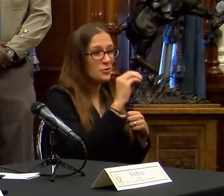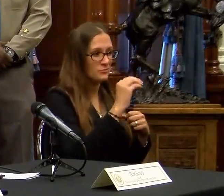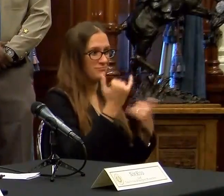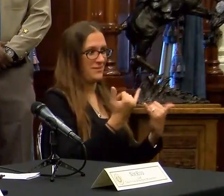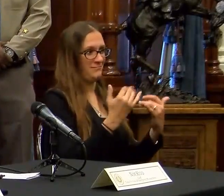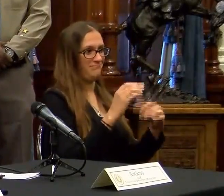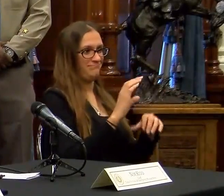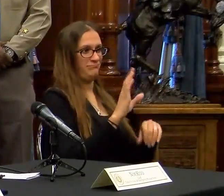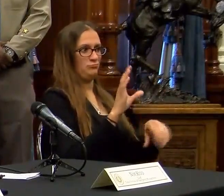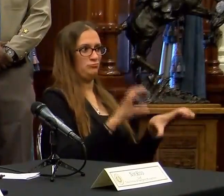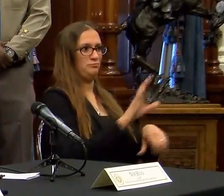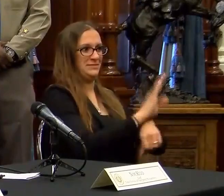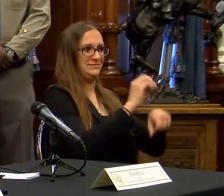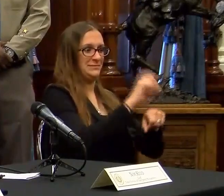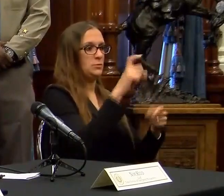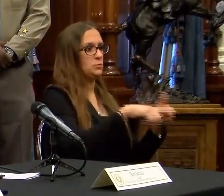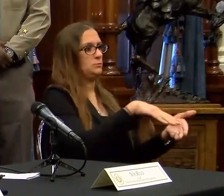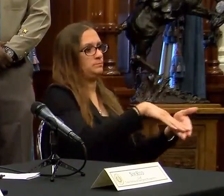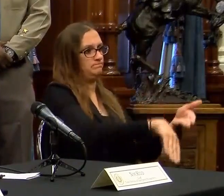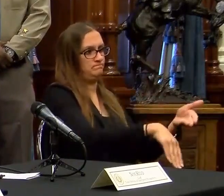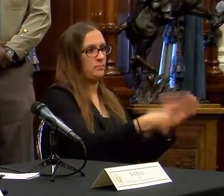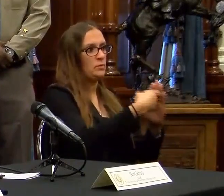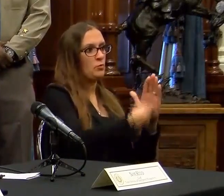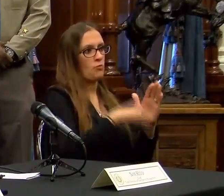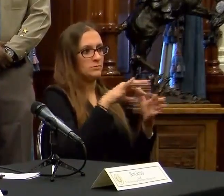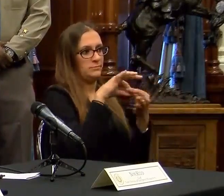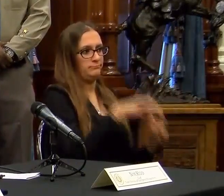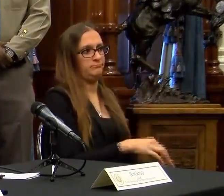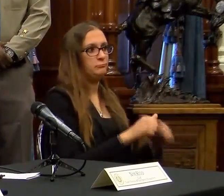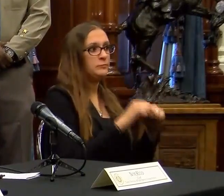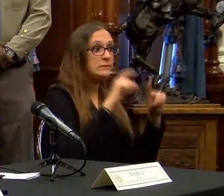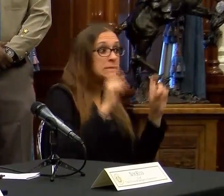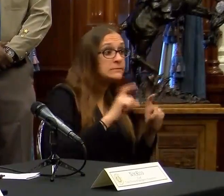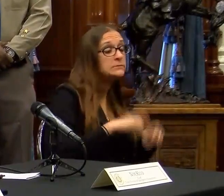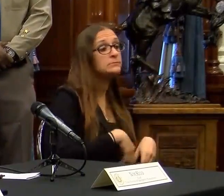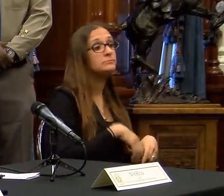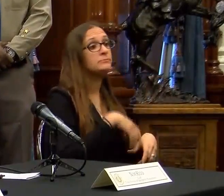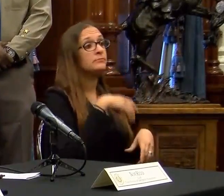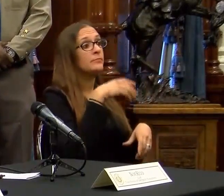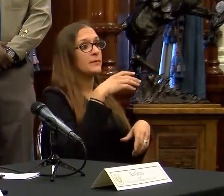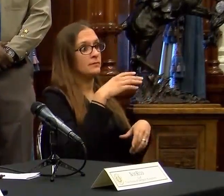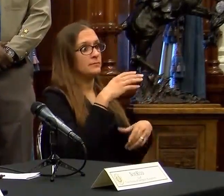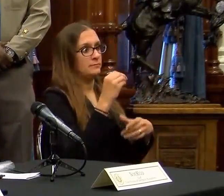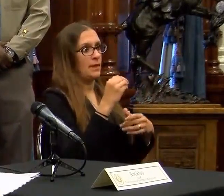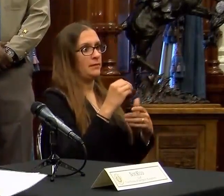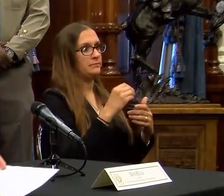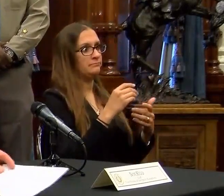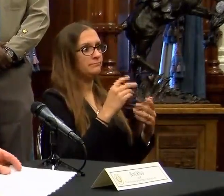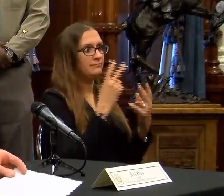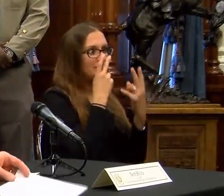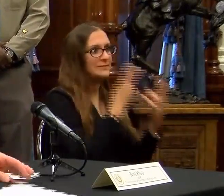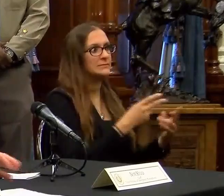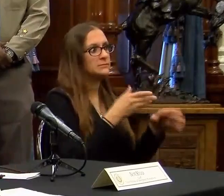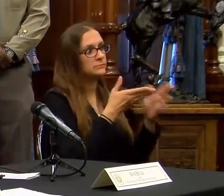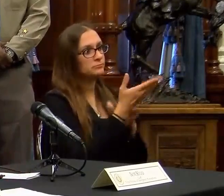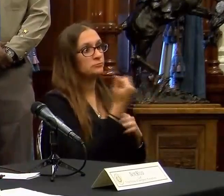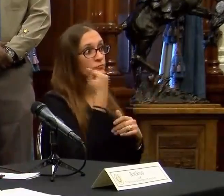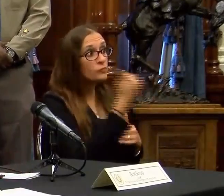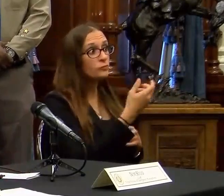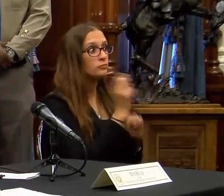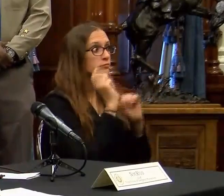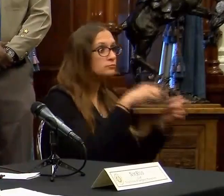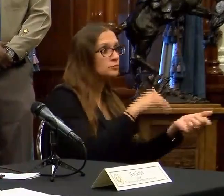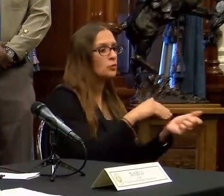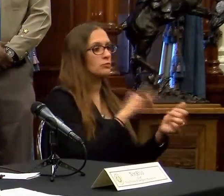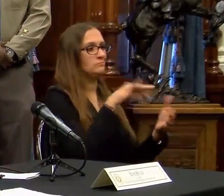in Texas to waive costs associated with the testing and telemedicine visits concerning coronavirus.